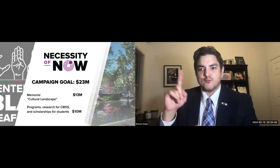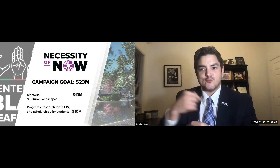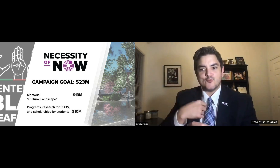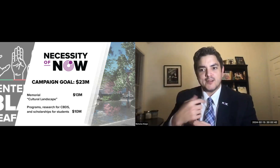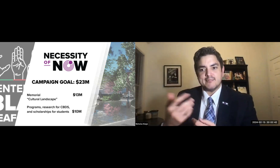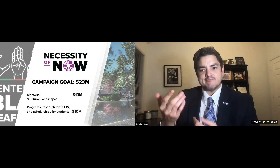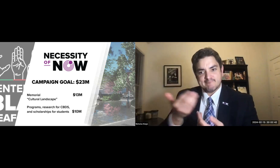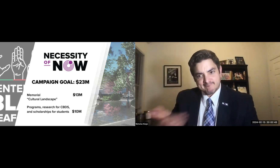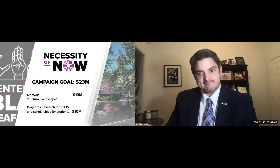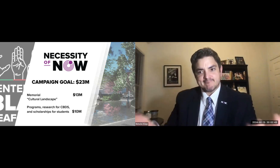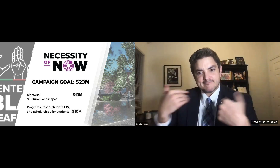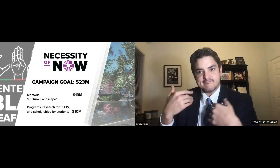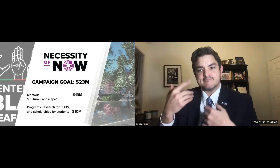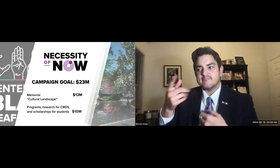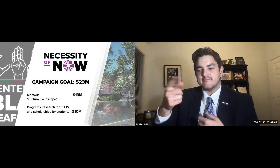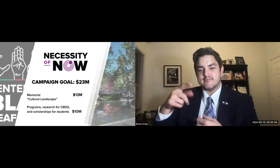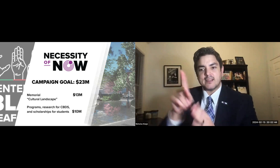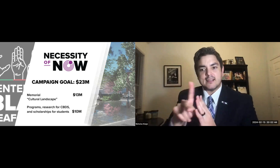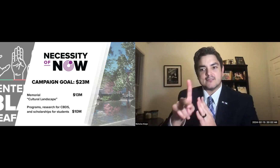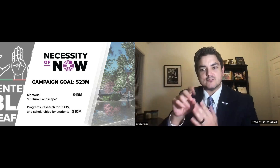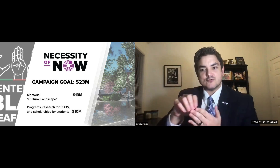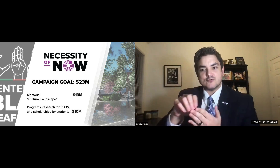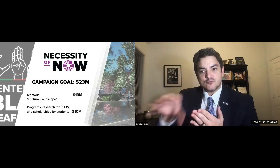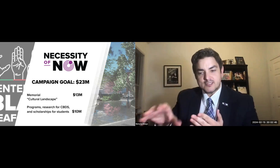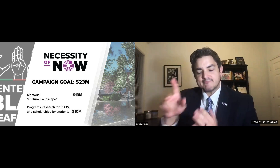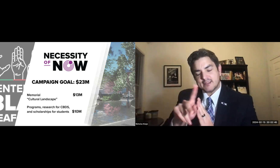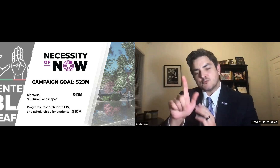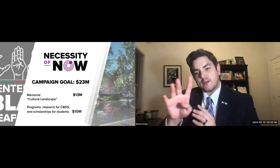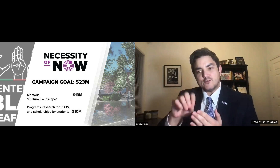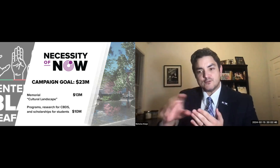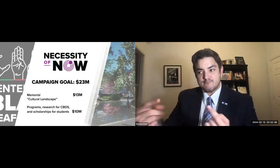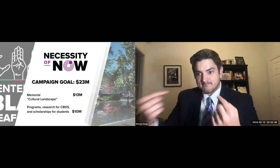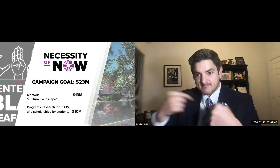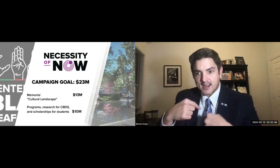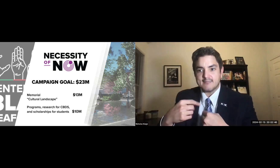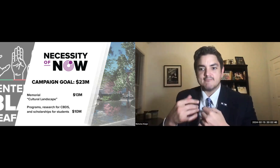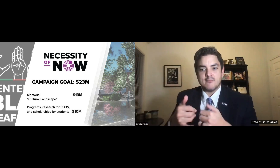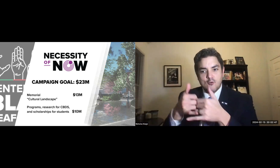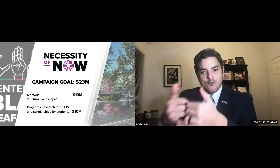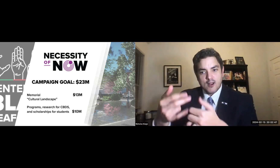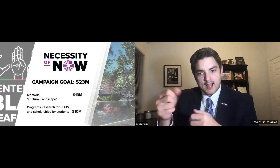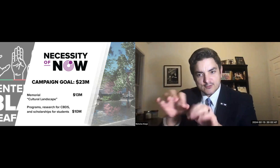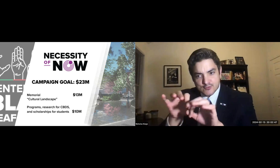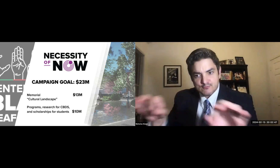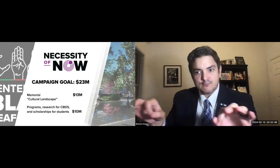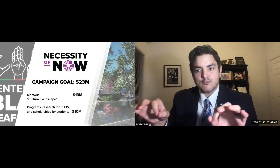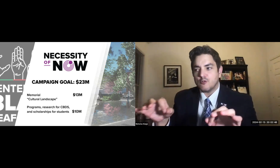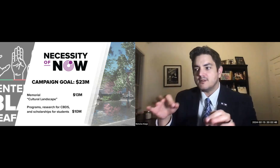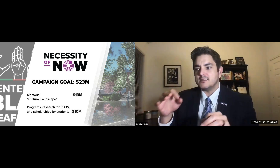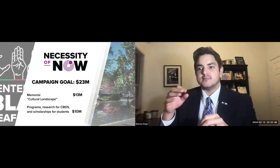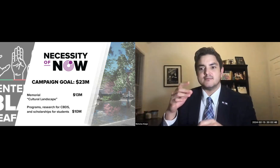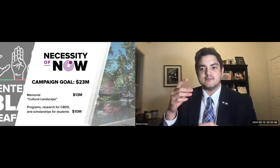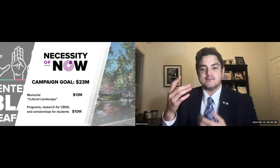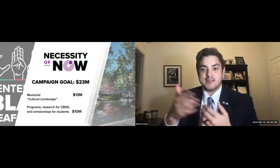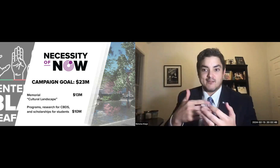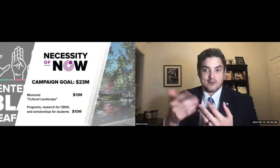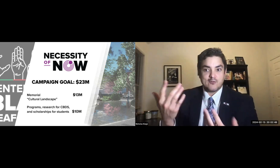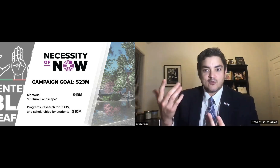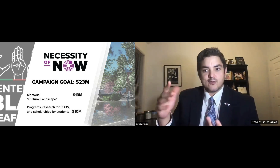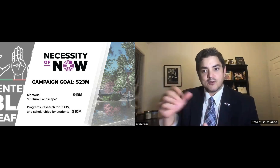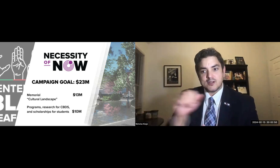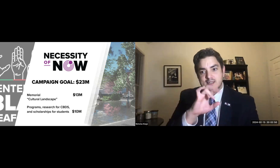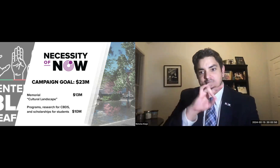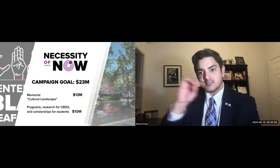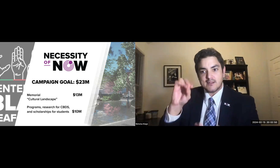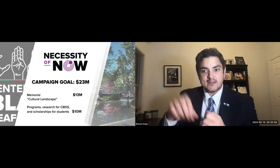was mentioned, we did proclaim Kindle 24 Day when the 24 students came on campus to graduate